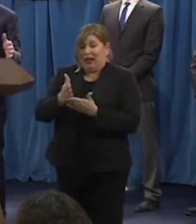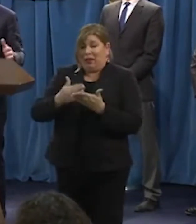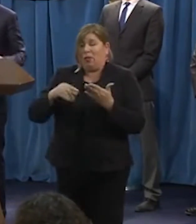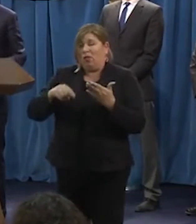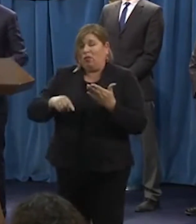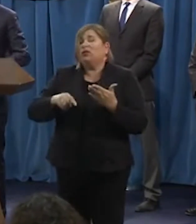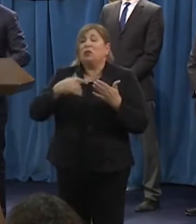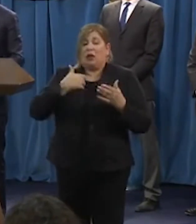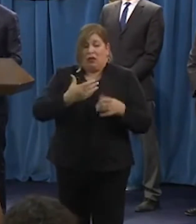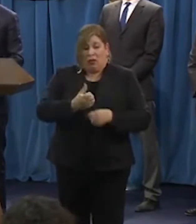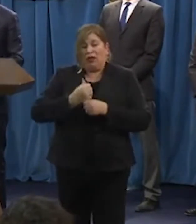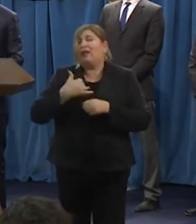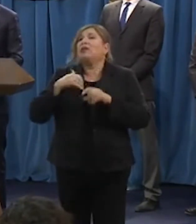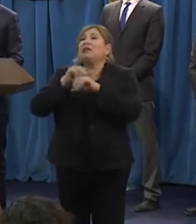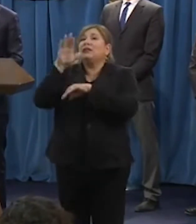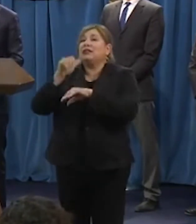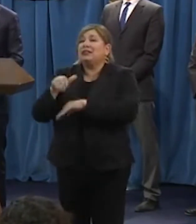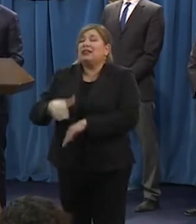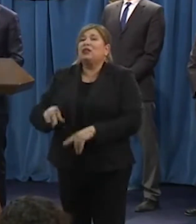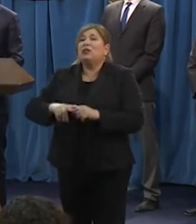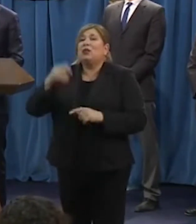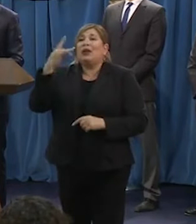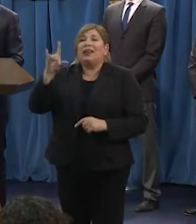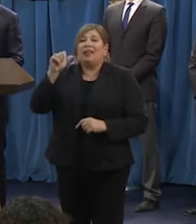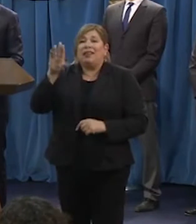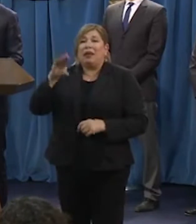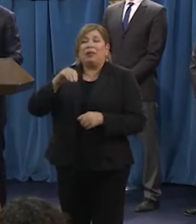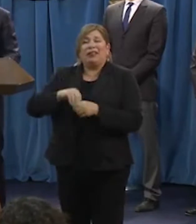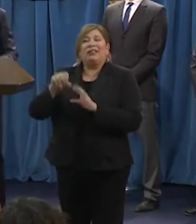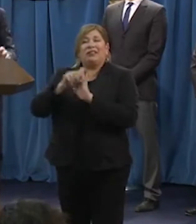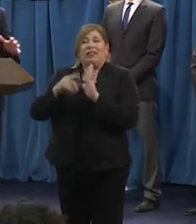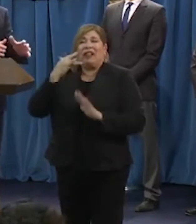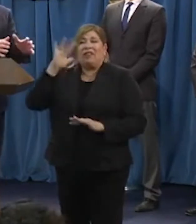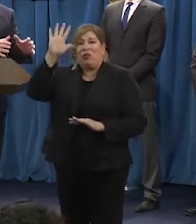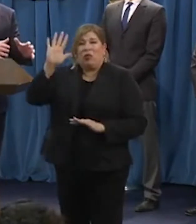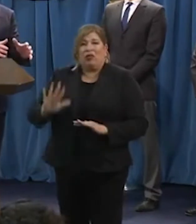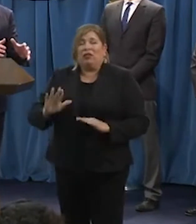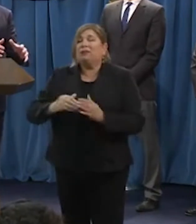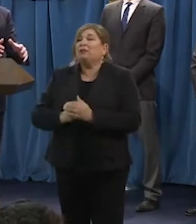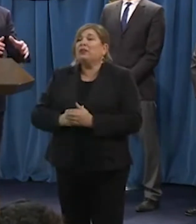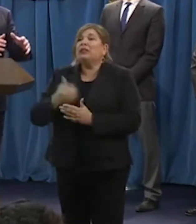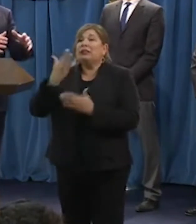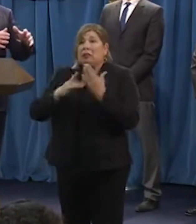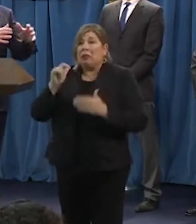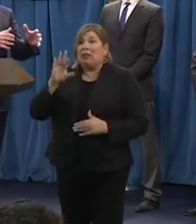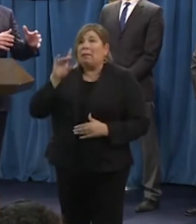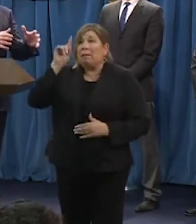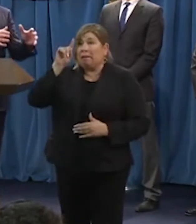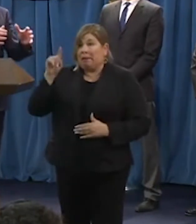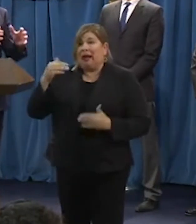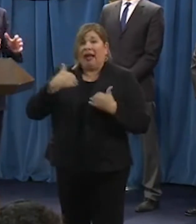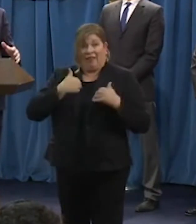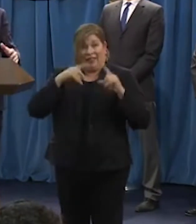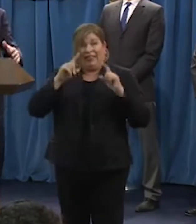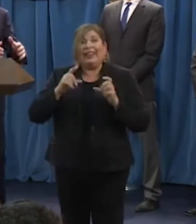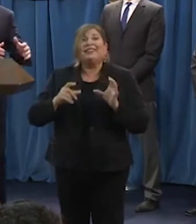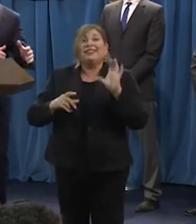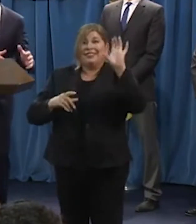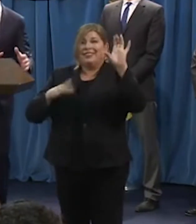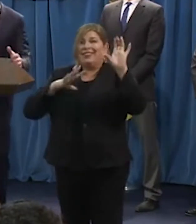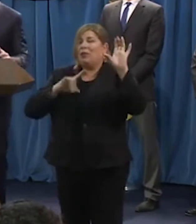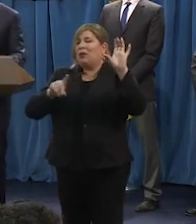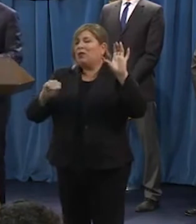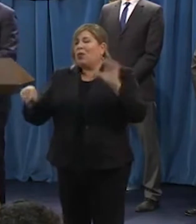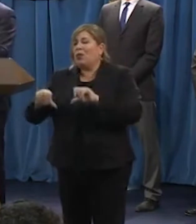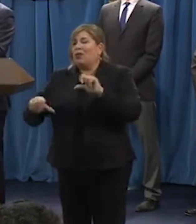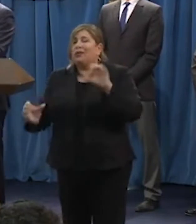18 labs that are currently testing throughout the state of California. So some labs have tests but don't have the reagents. We're